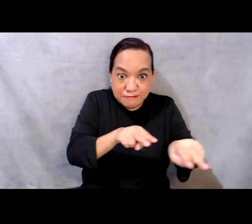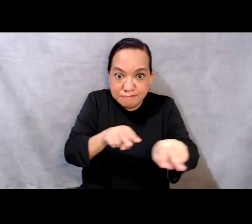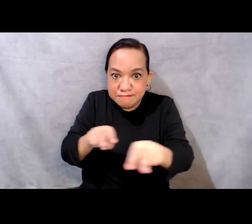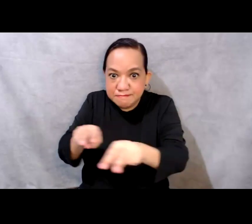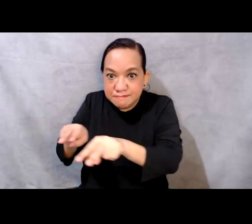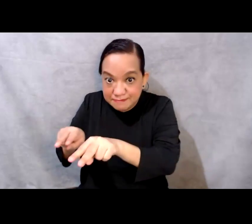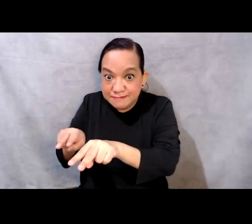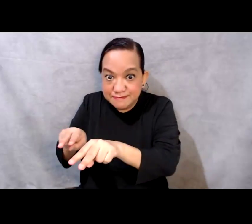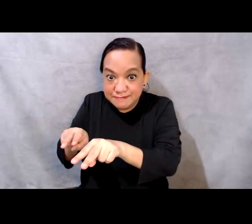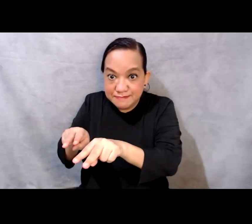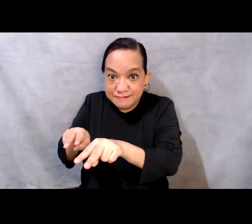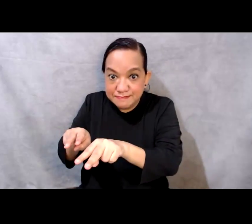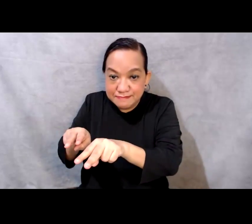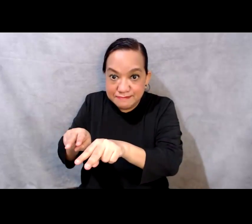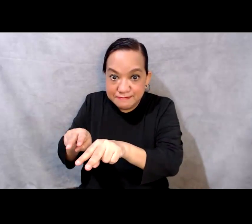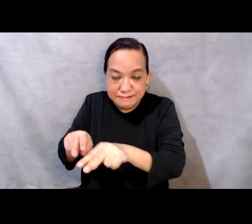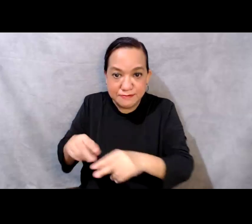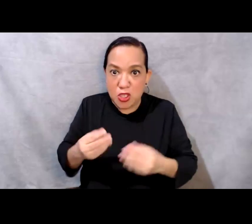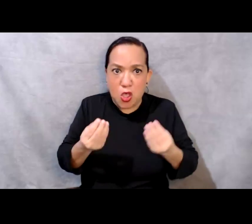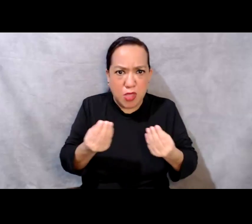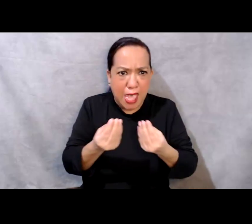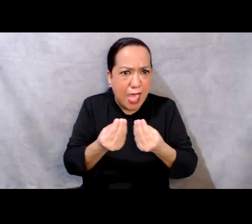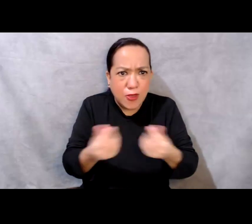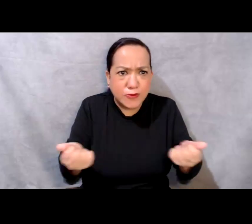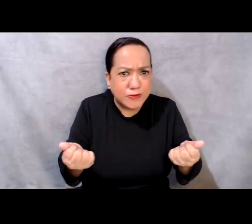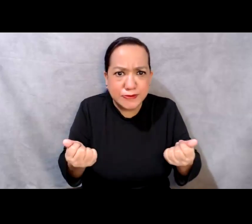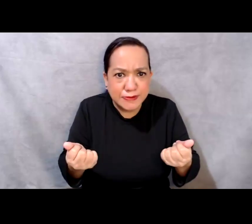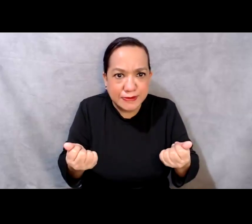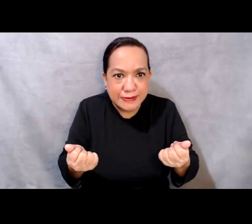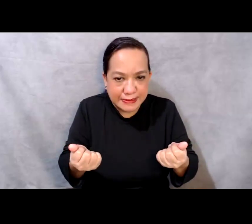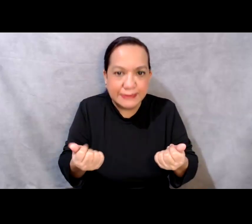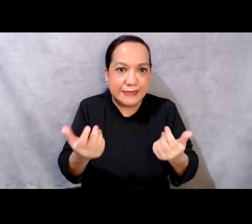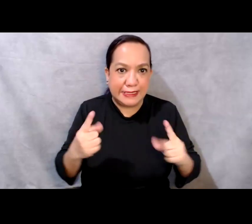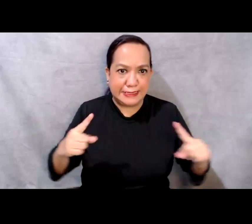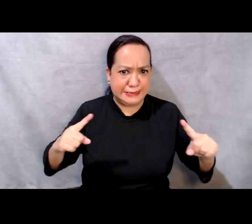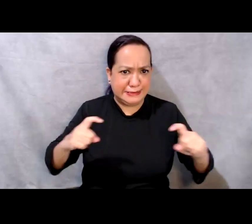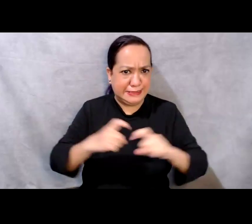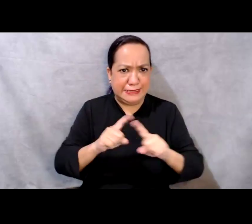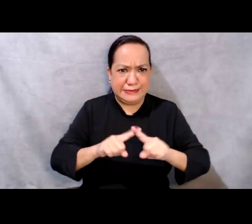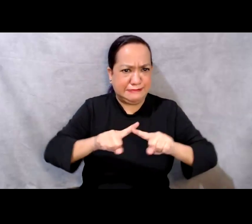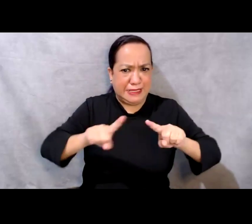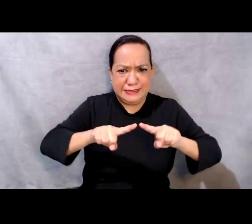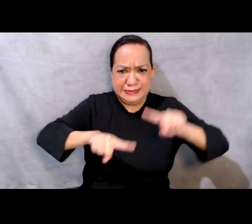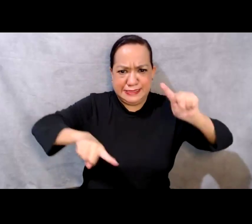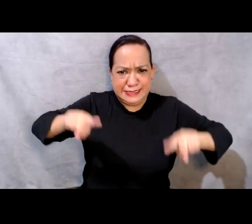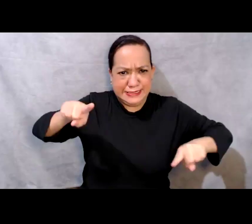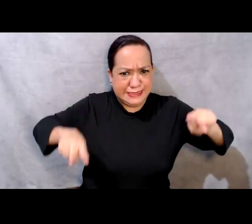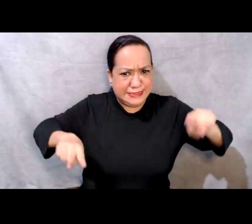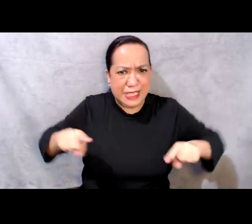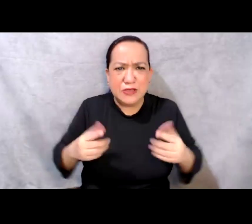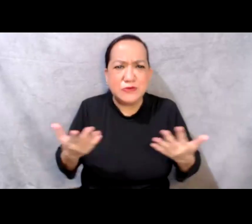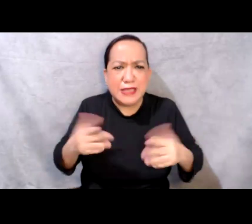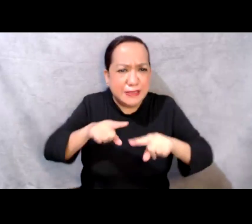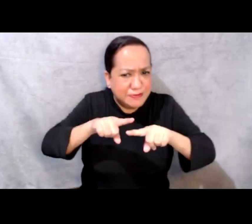on the complexity of the issue, the severity of the issue, the circumstances that frame the issue, I think there